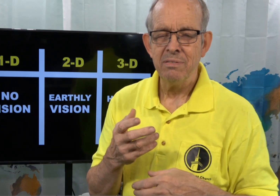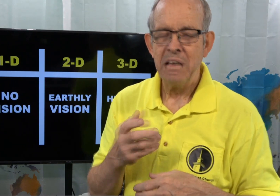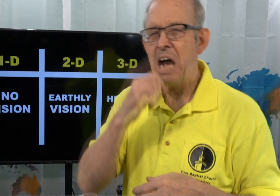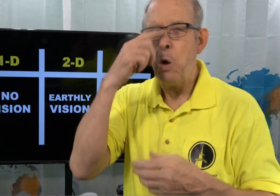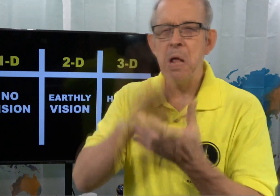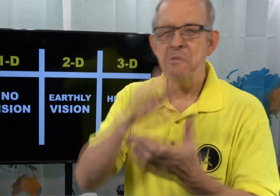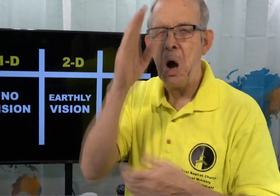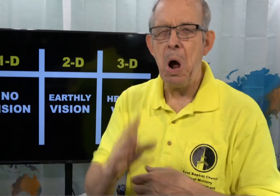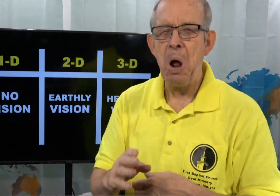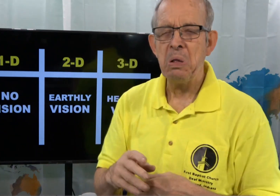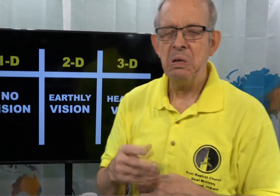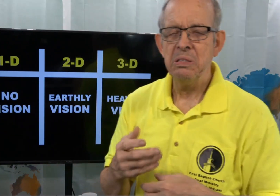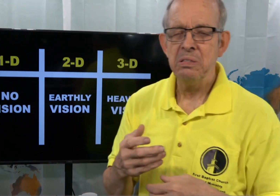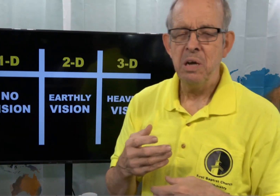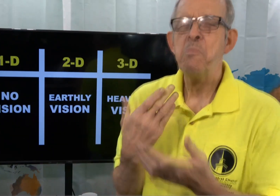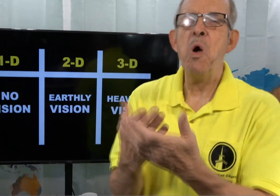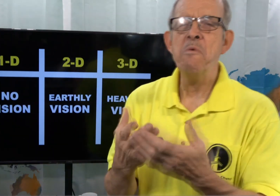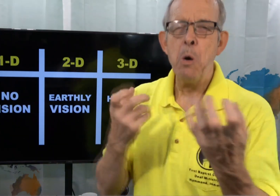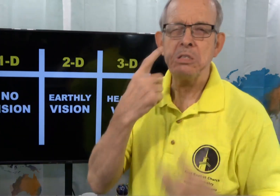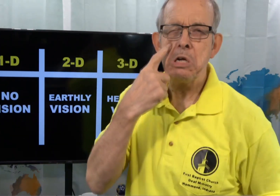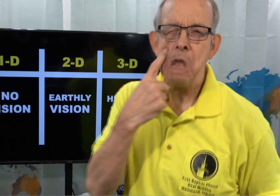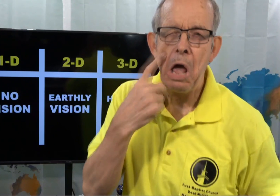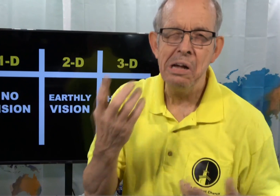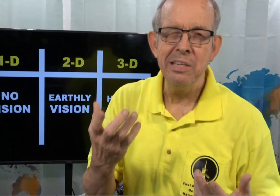I don't believe God. Prove what you said.